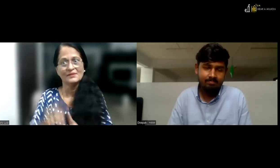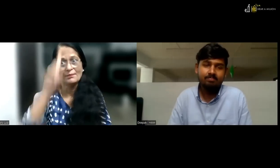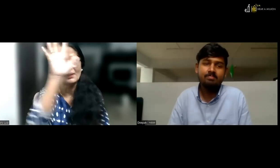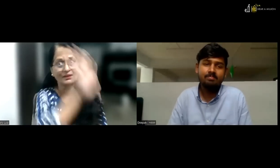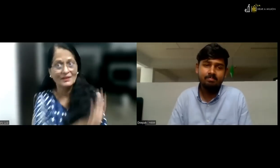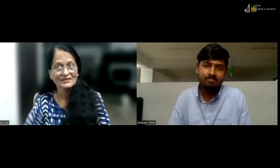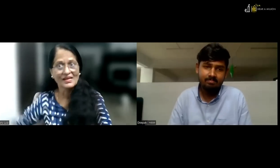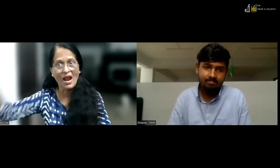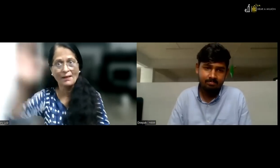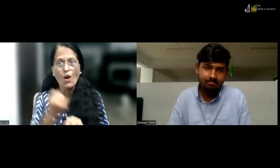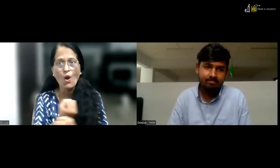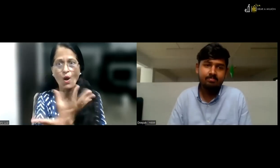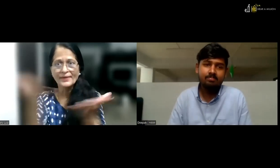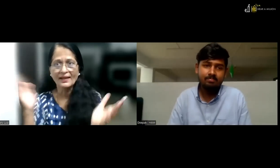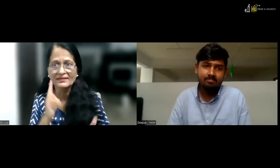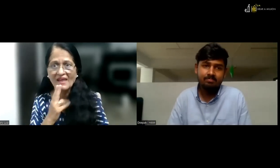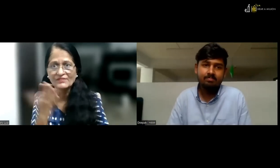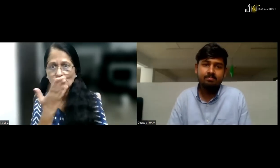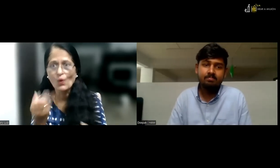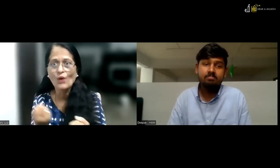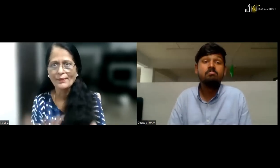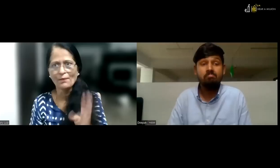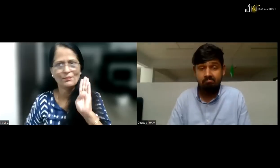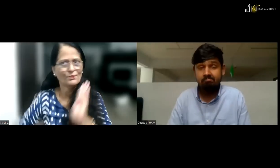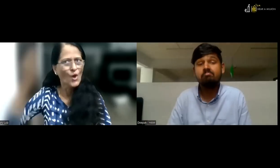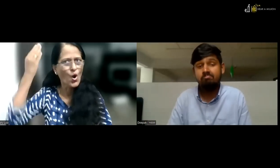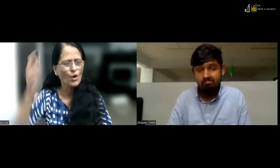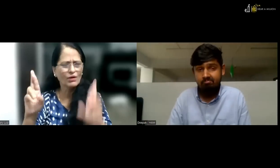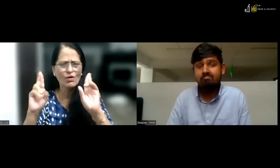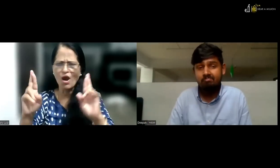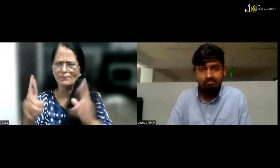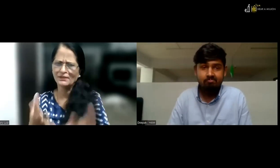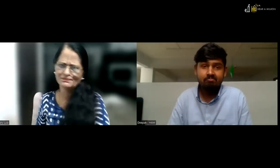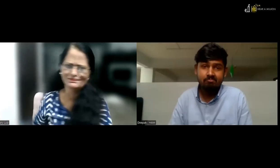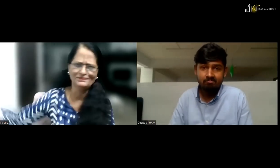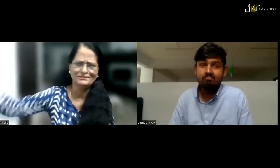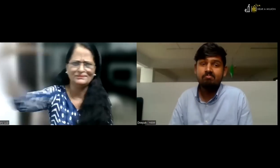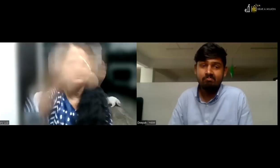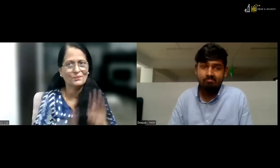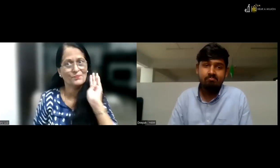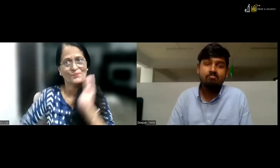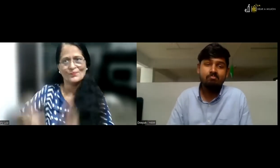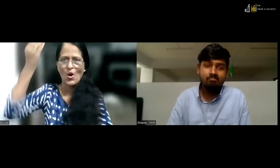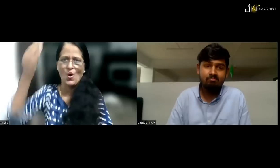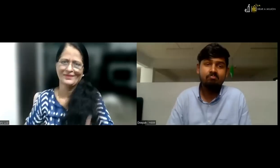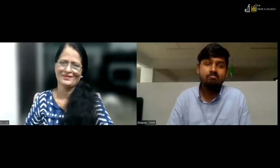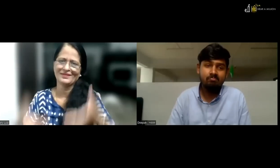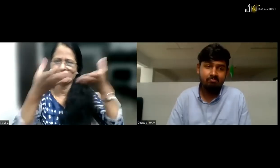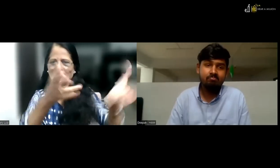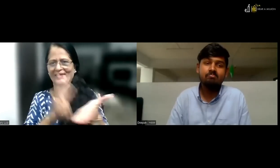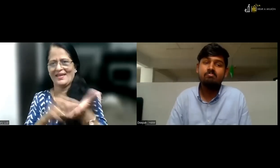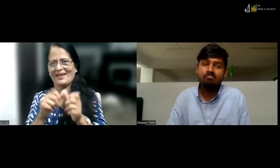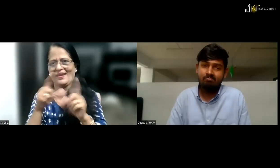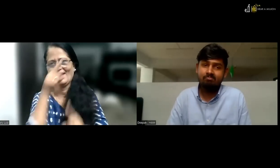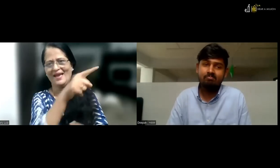their children's, like, they communicate with their children's with the sign language. So this is how we have many schools all over